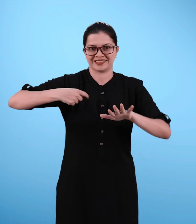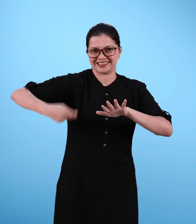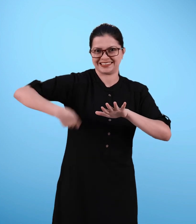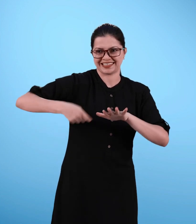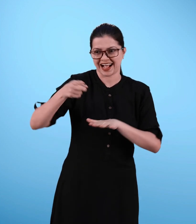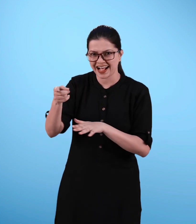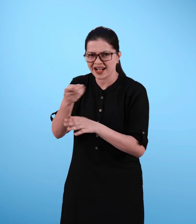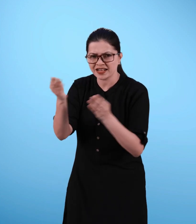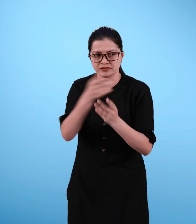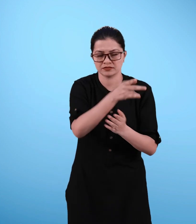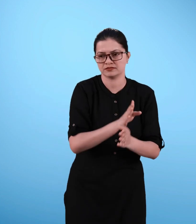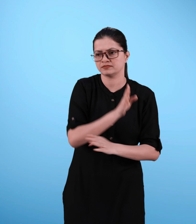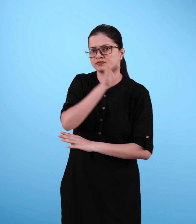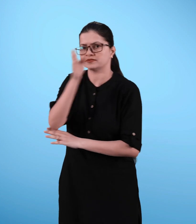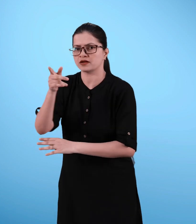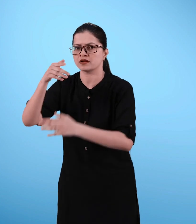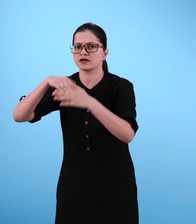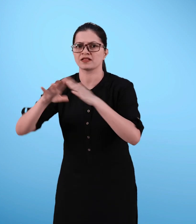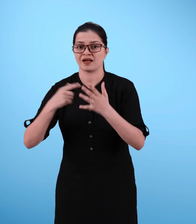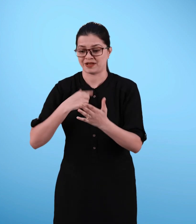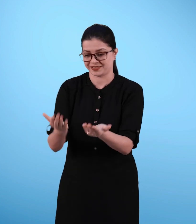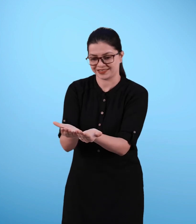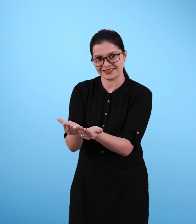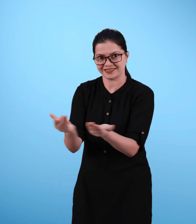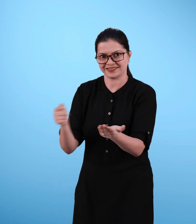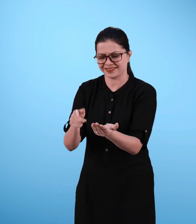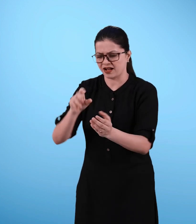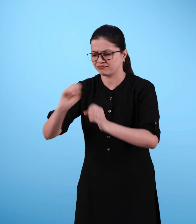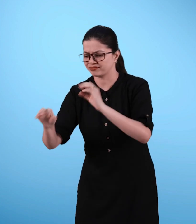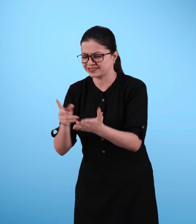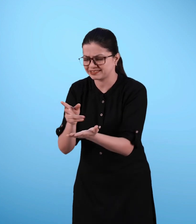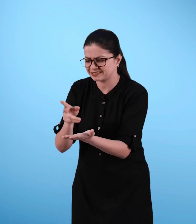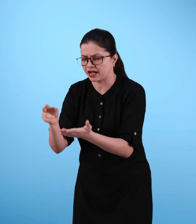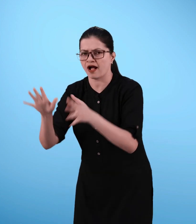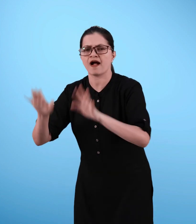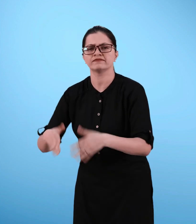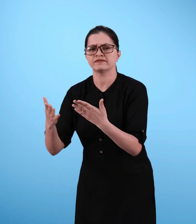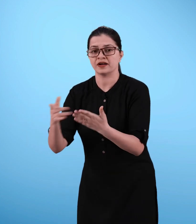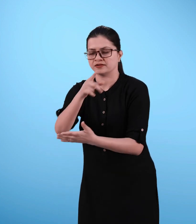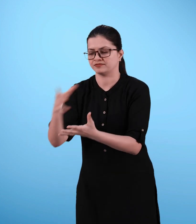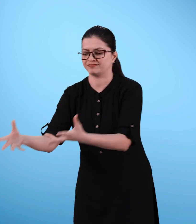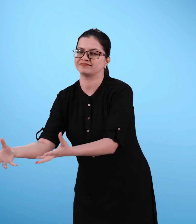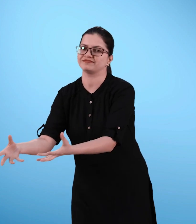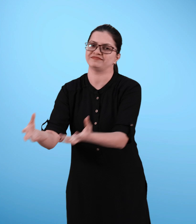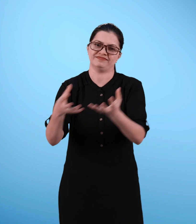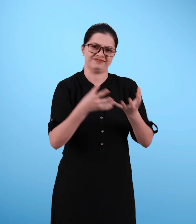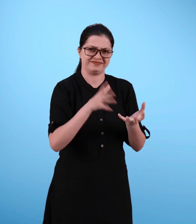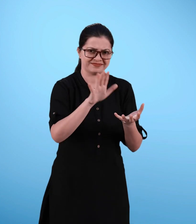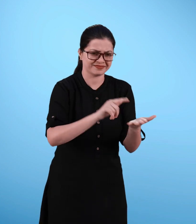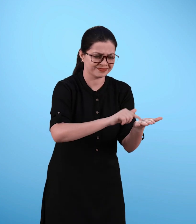Collect cuttings of fabrics left over after stitching. Start. Feel and touch Feel each and piece touch of each